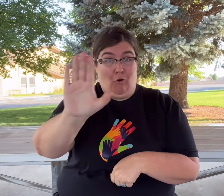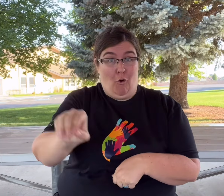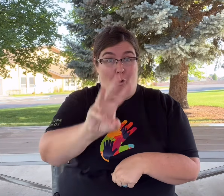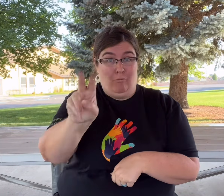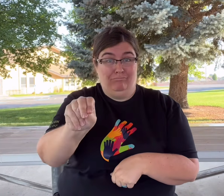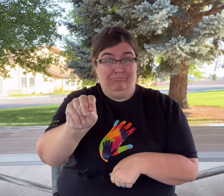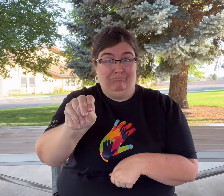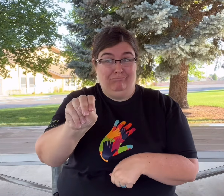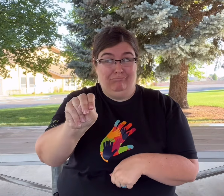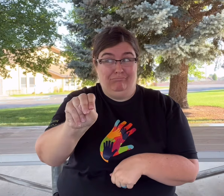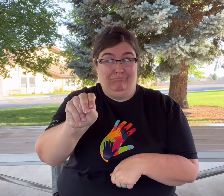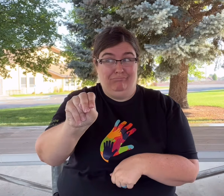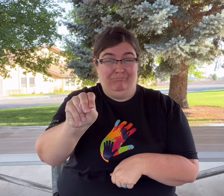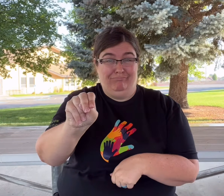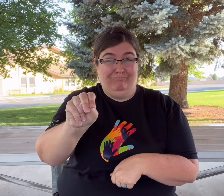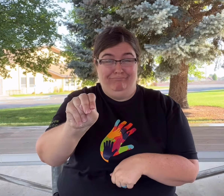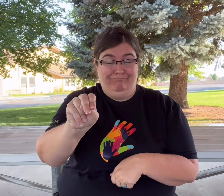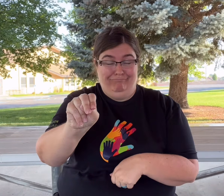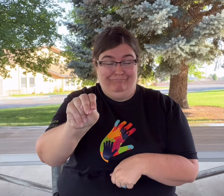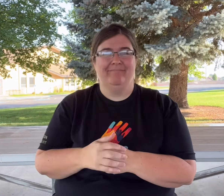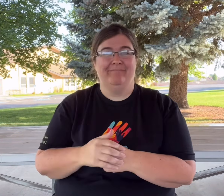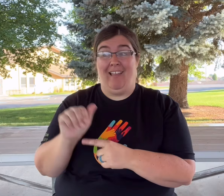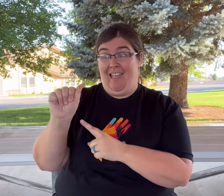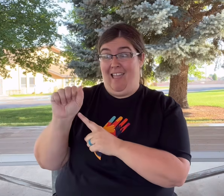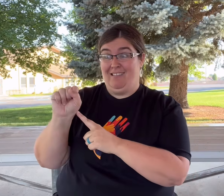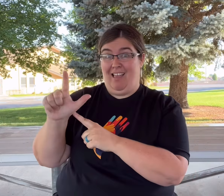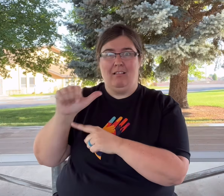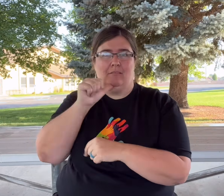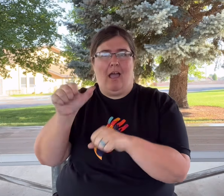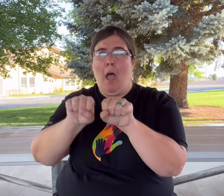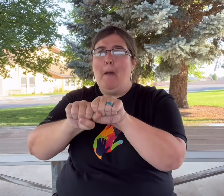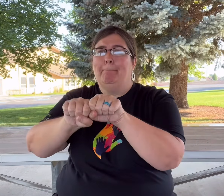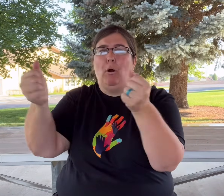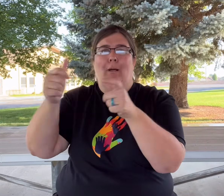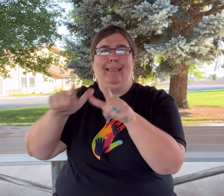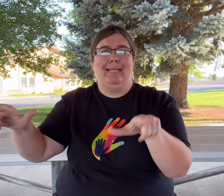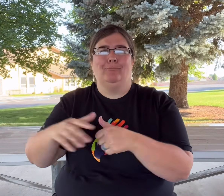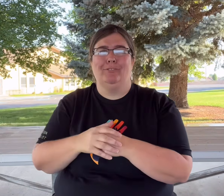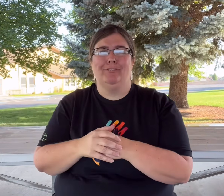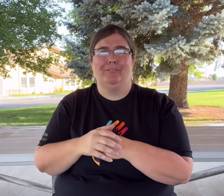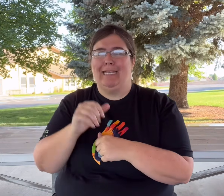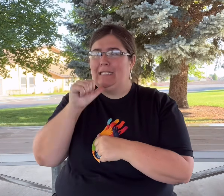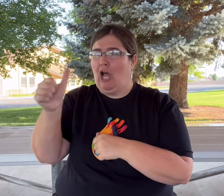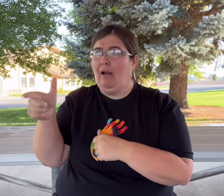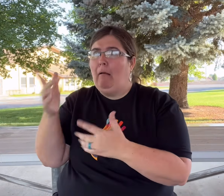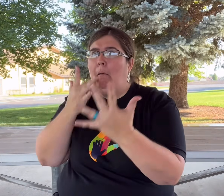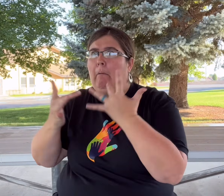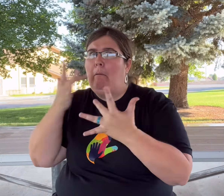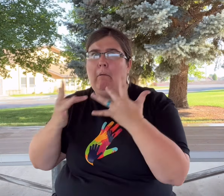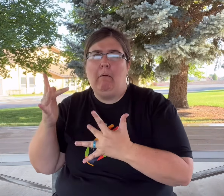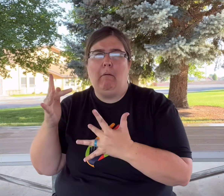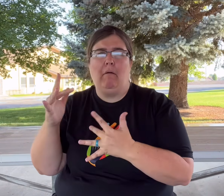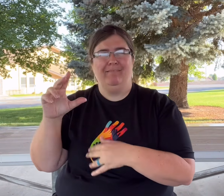to make up your own sign? Probably not. ASL is not a broken language, right? It's not